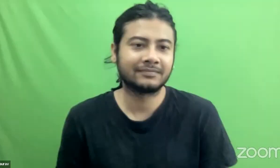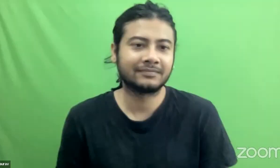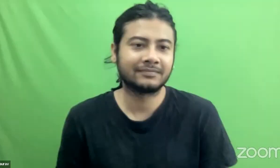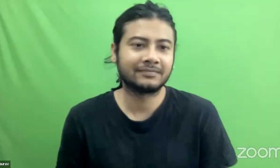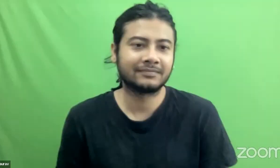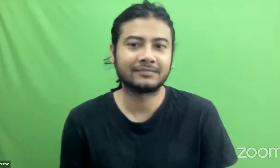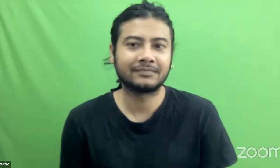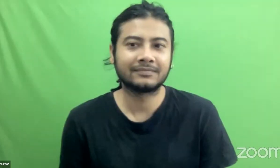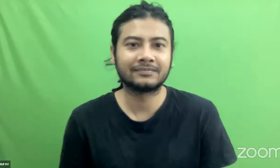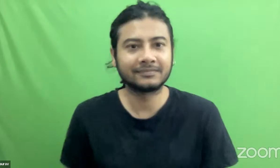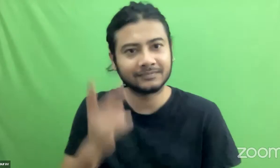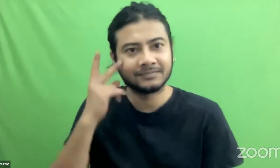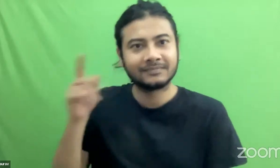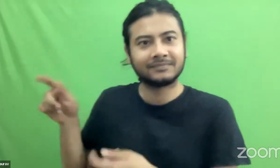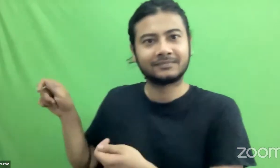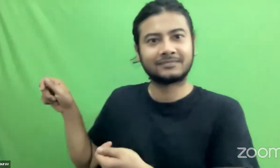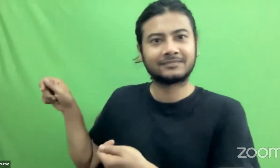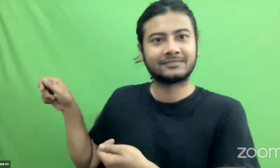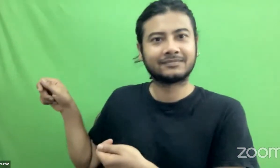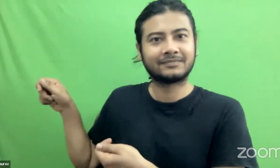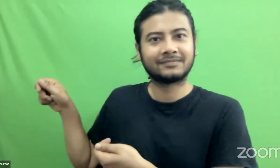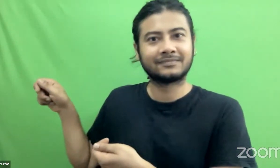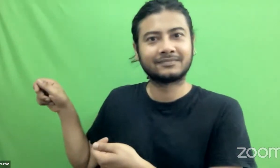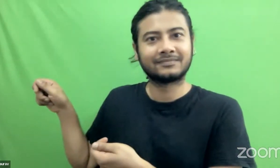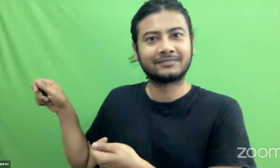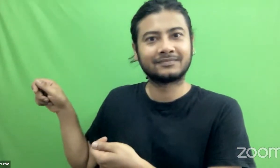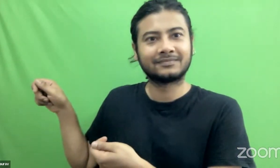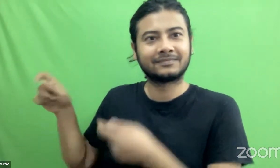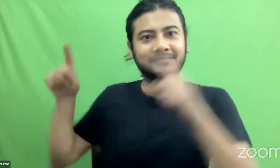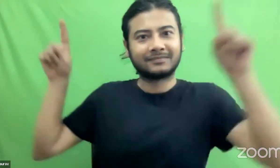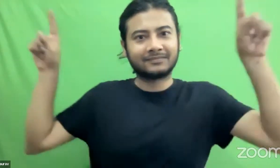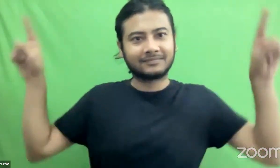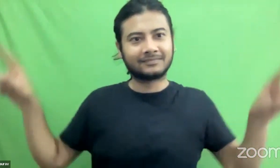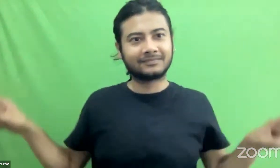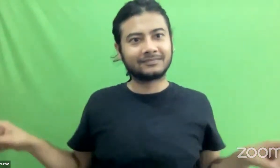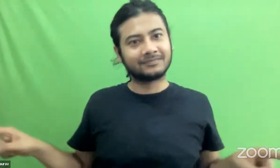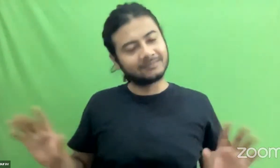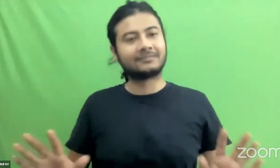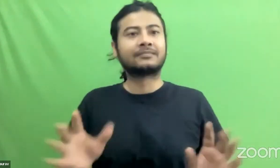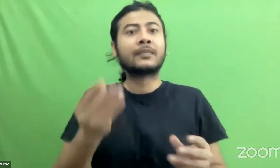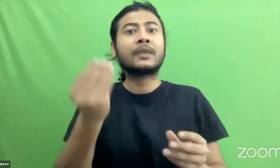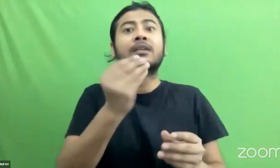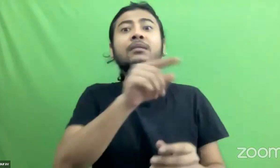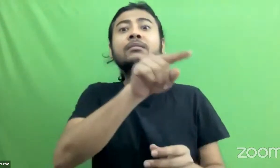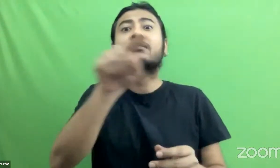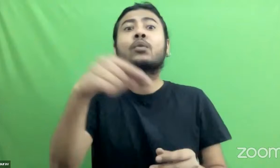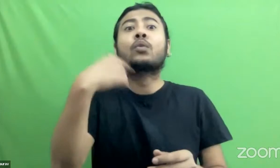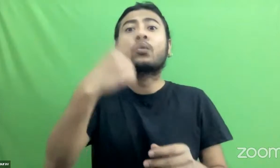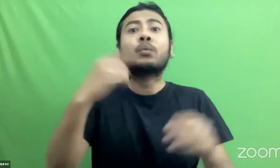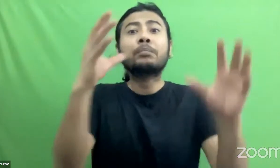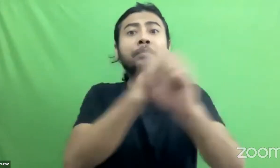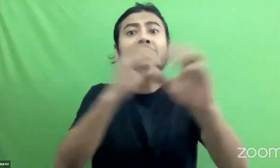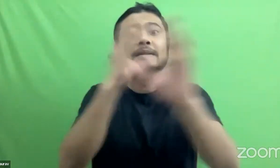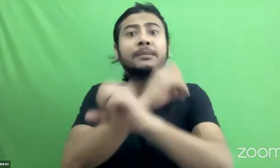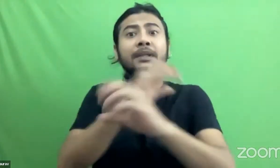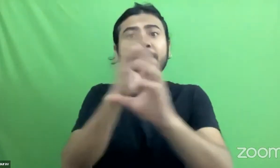So I want people who have not shared like this. I want people to share like this, hold the picture in their hand and send it to me.